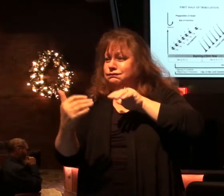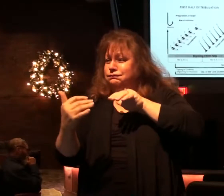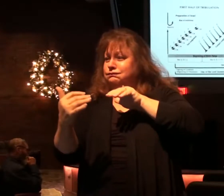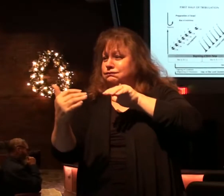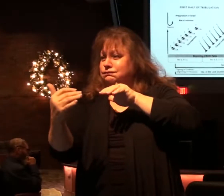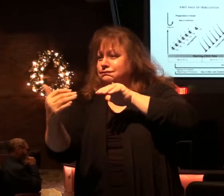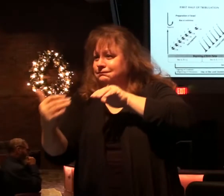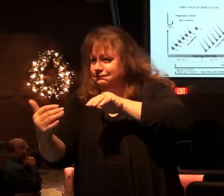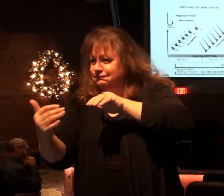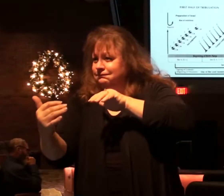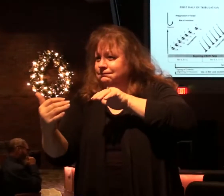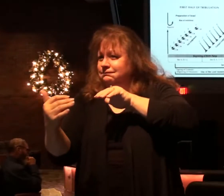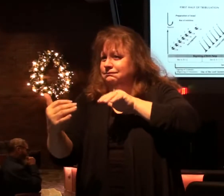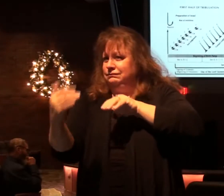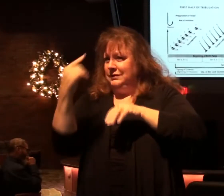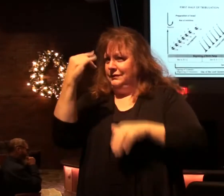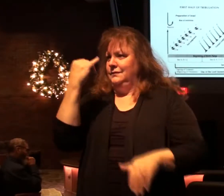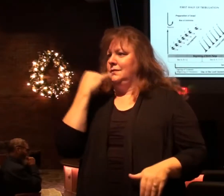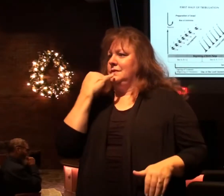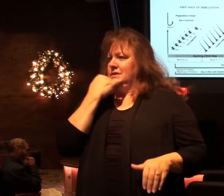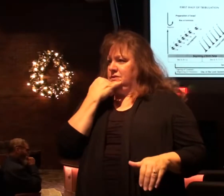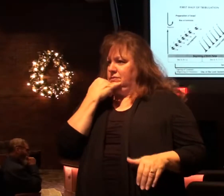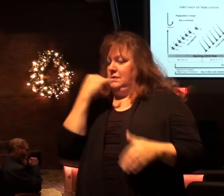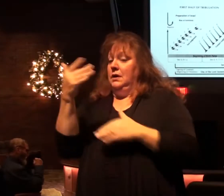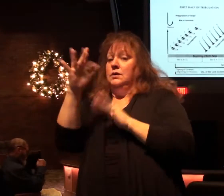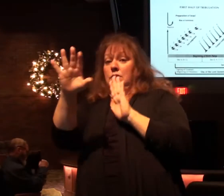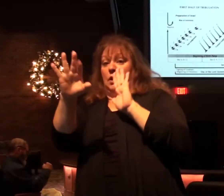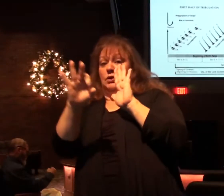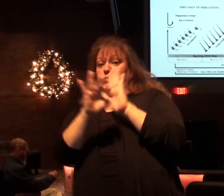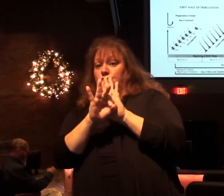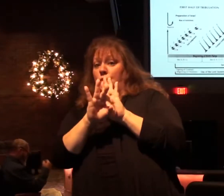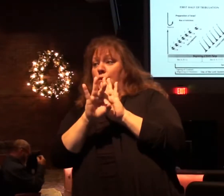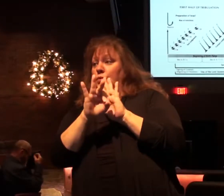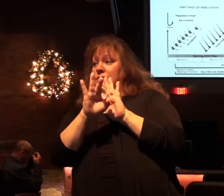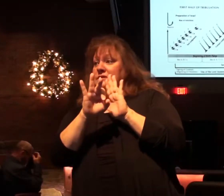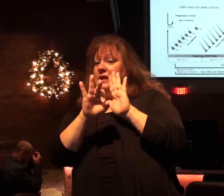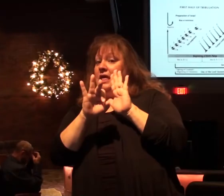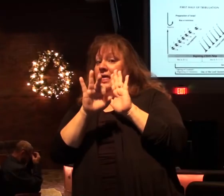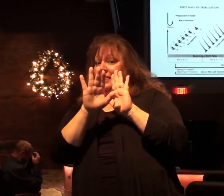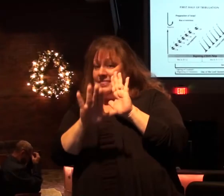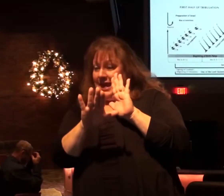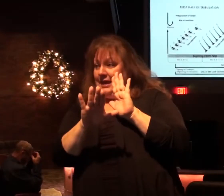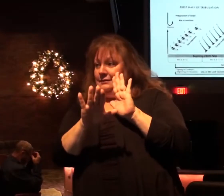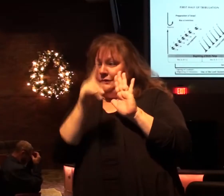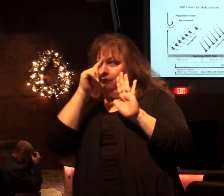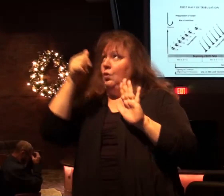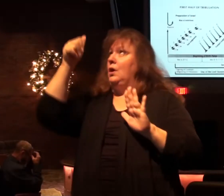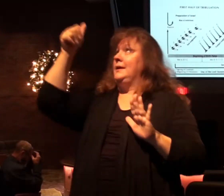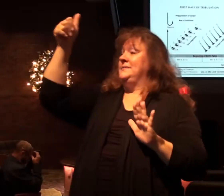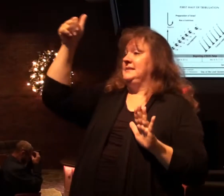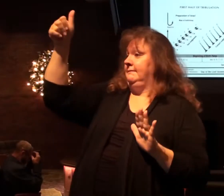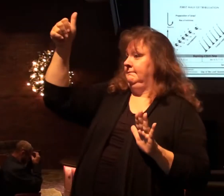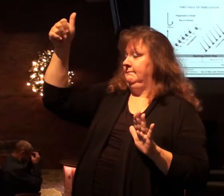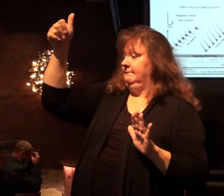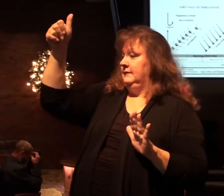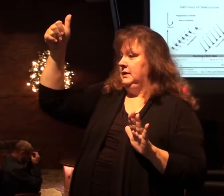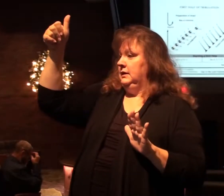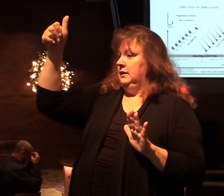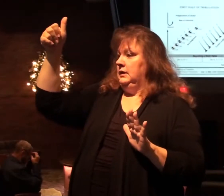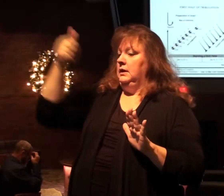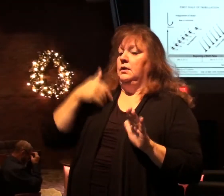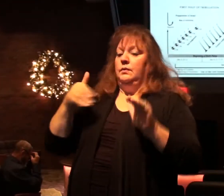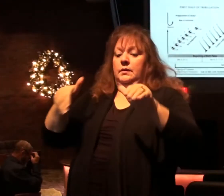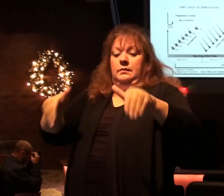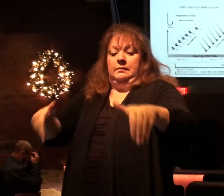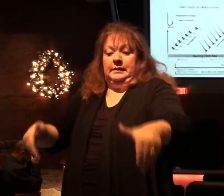for Israel. God has chosen that nation for himself. And we'll be introduced to